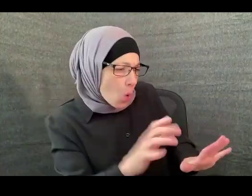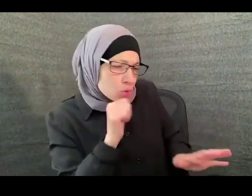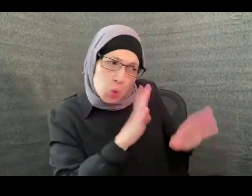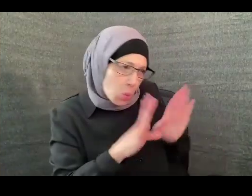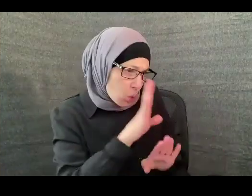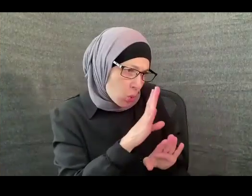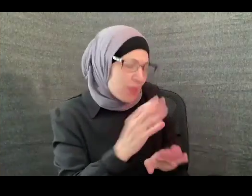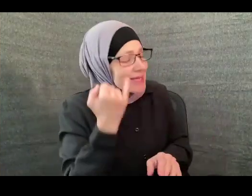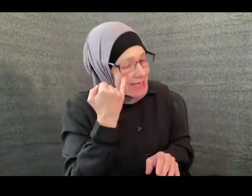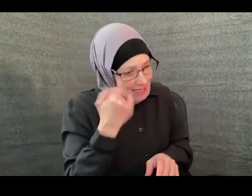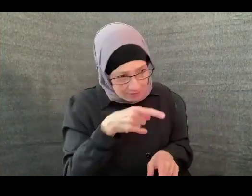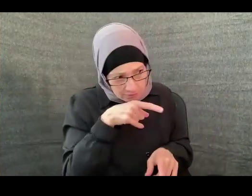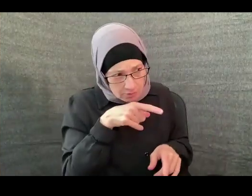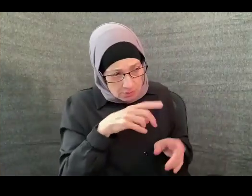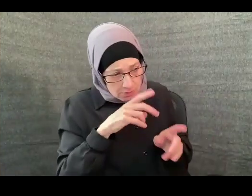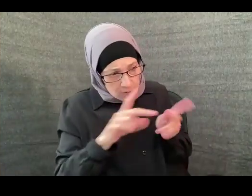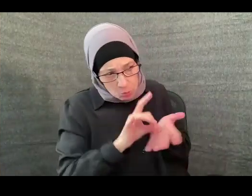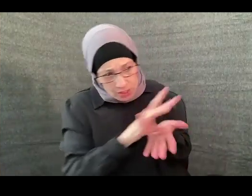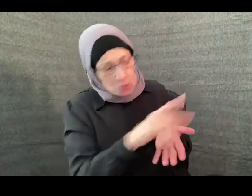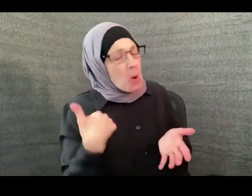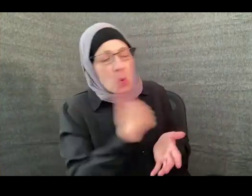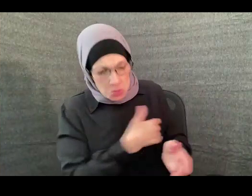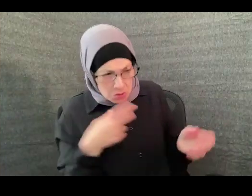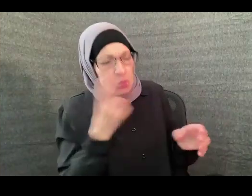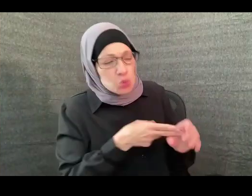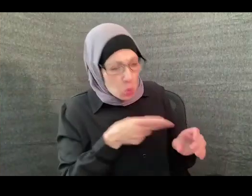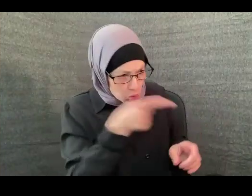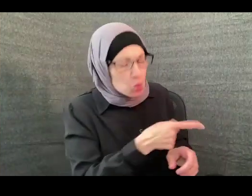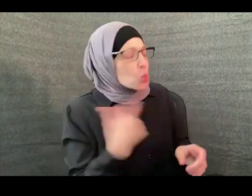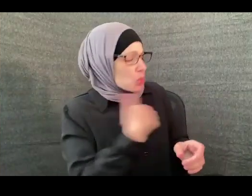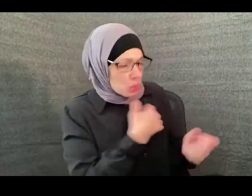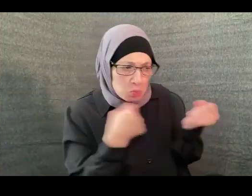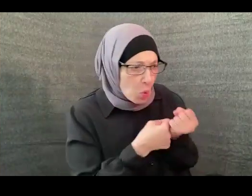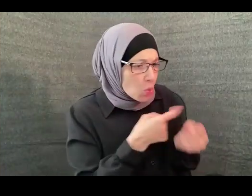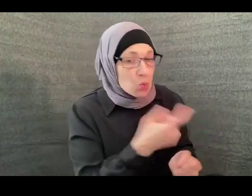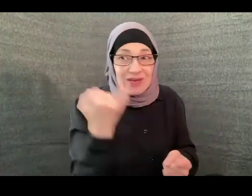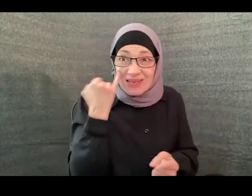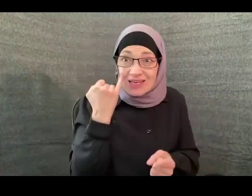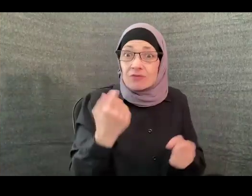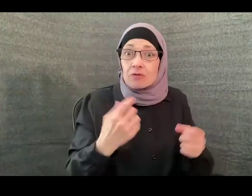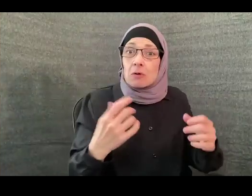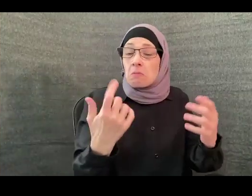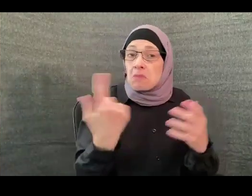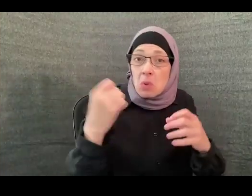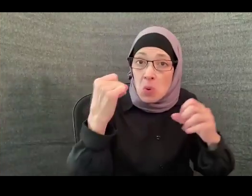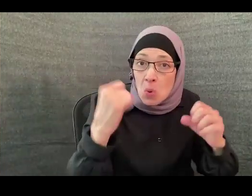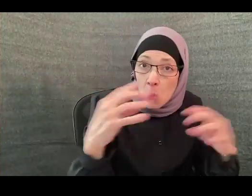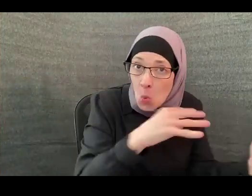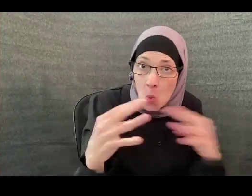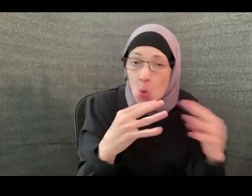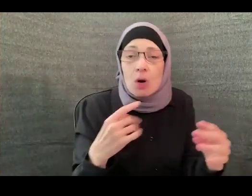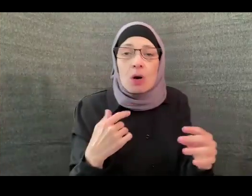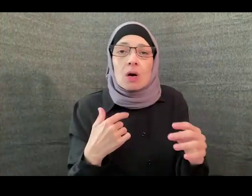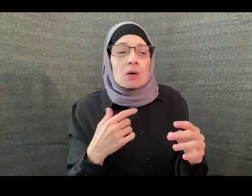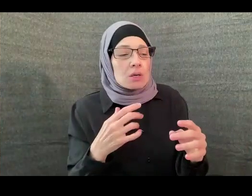anyone against you. And if you are attacked,' meaning in the battlefield, 'we